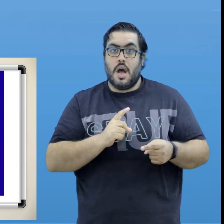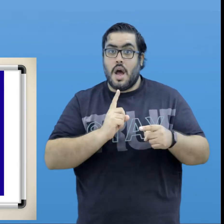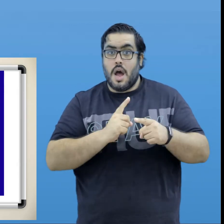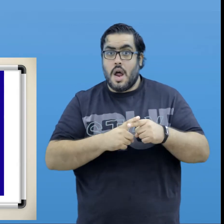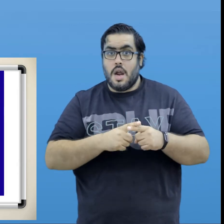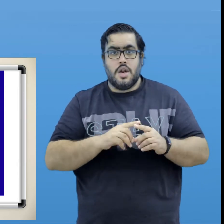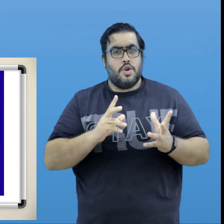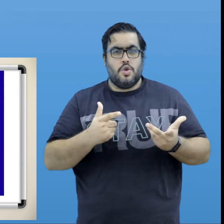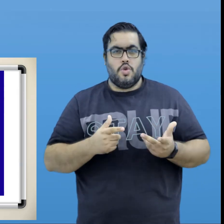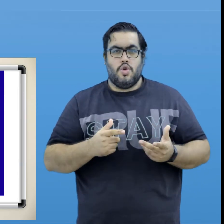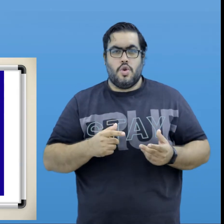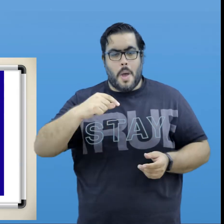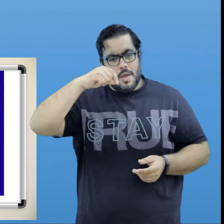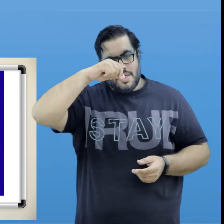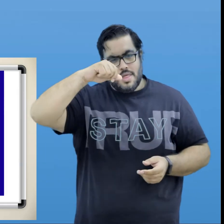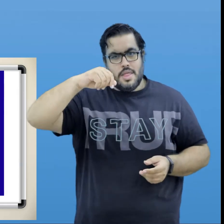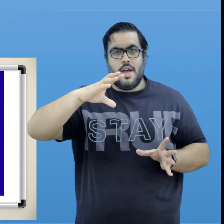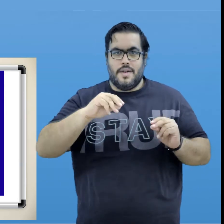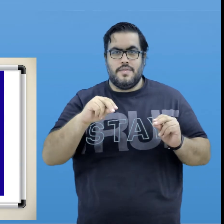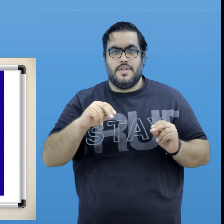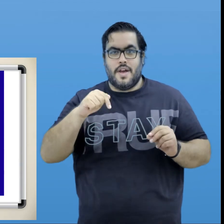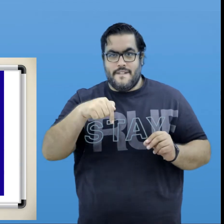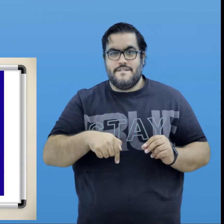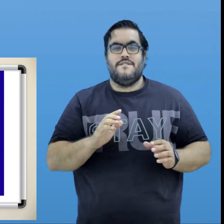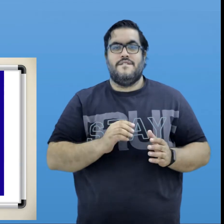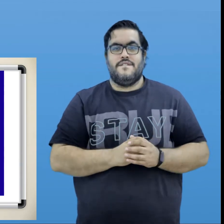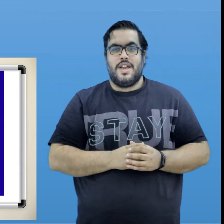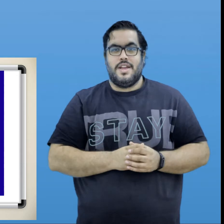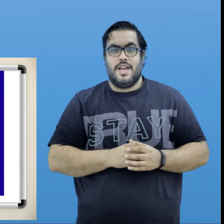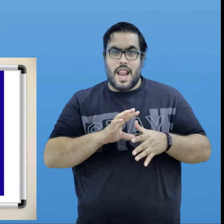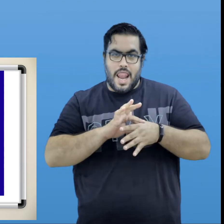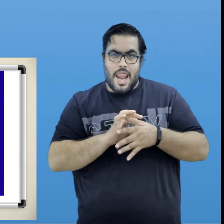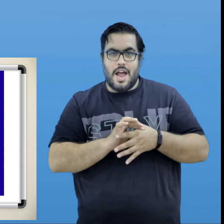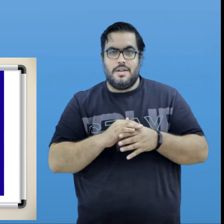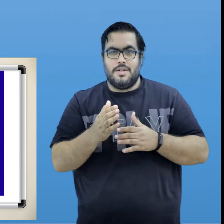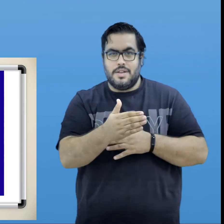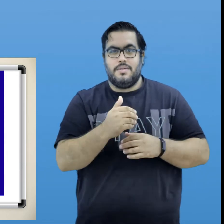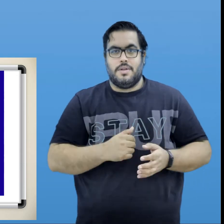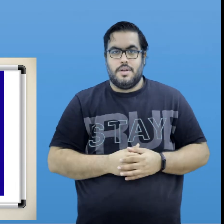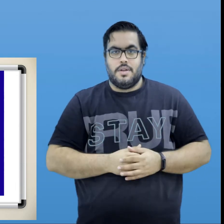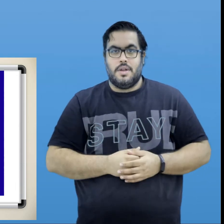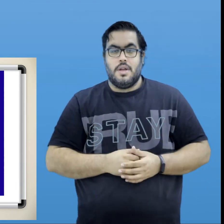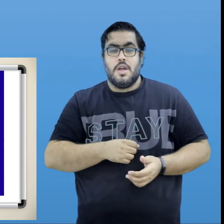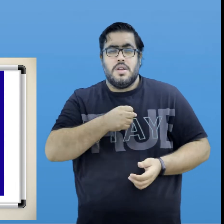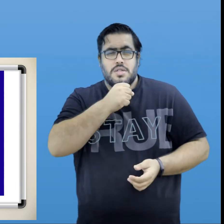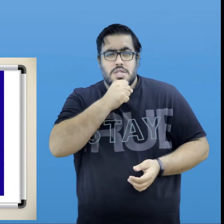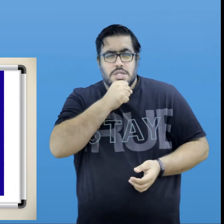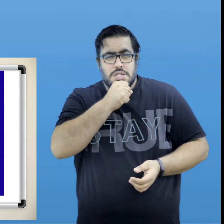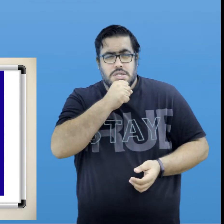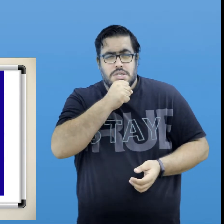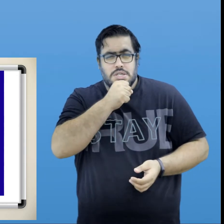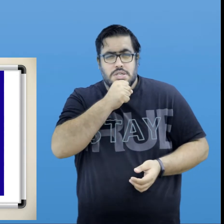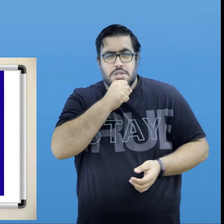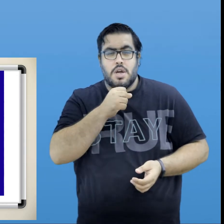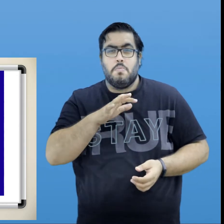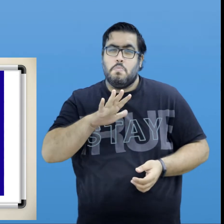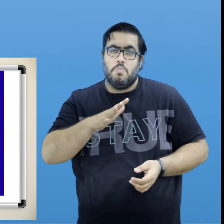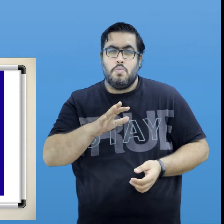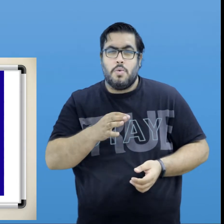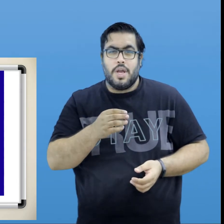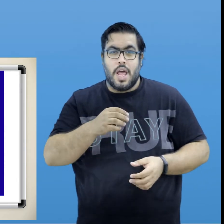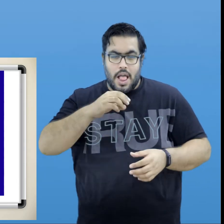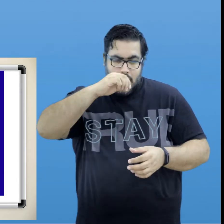mineral found in food. For example, some elderly people suffer from iron deficiency in their